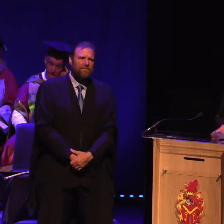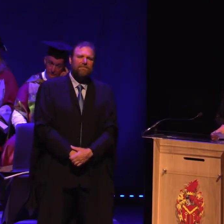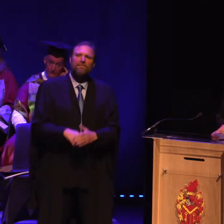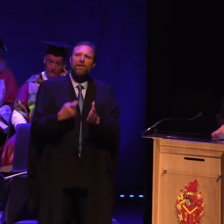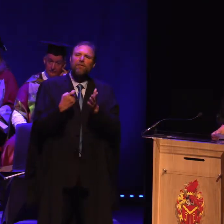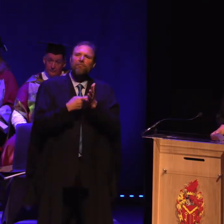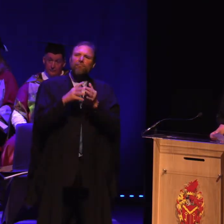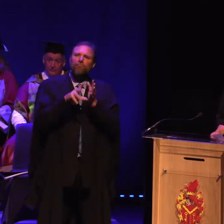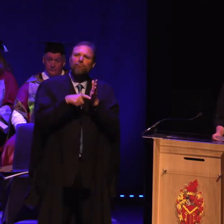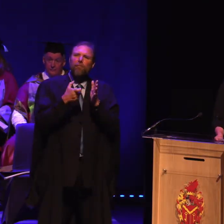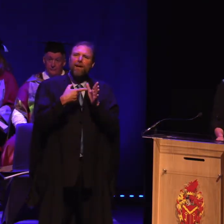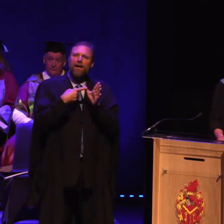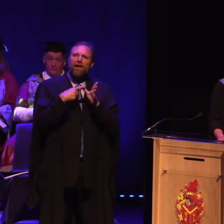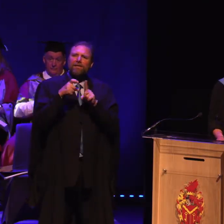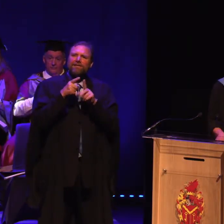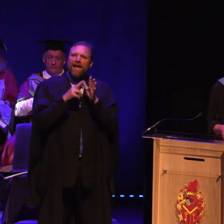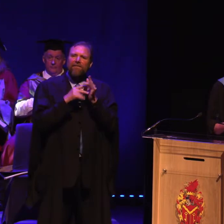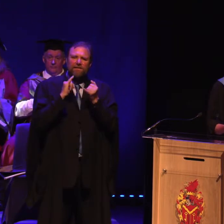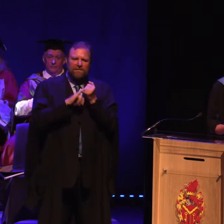Rebecca Davis.